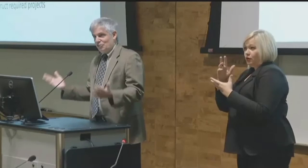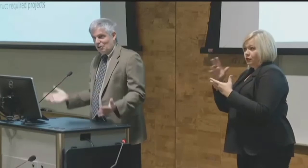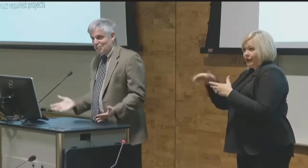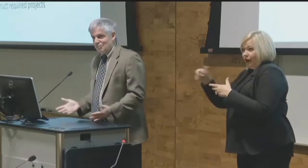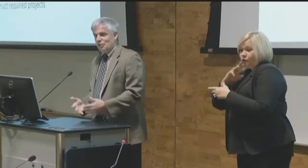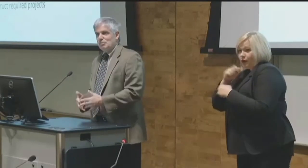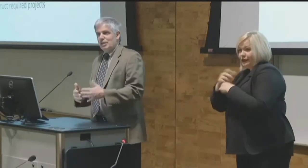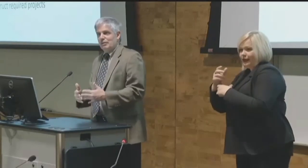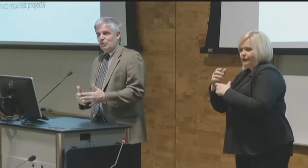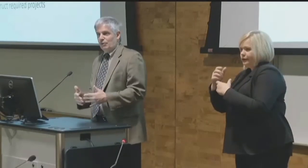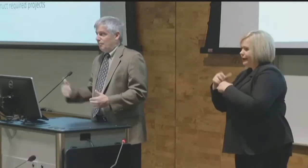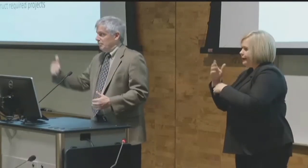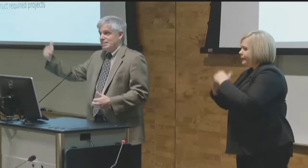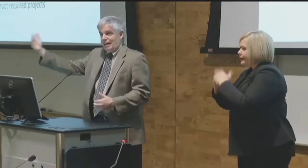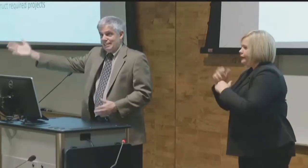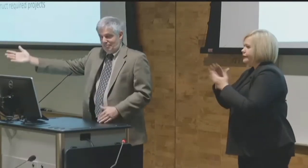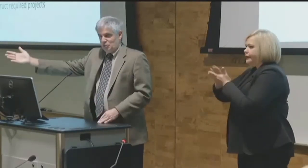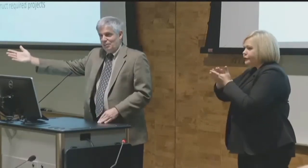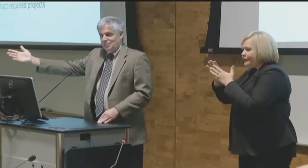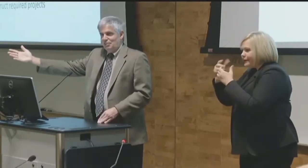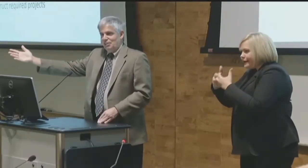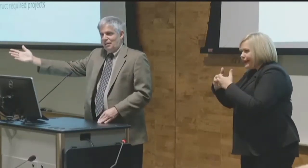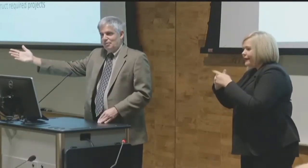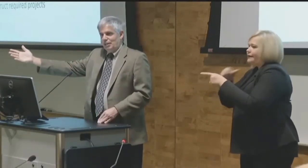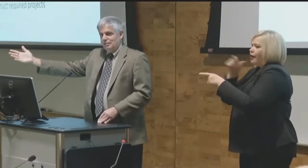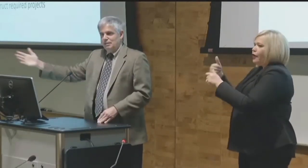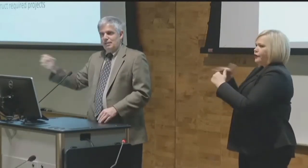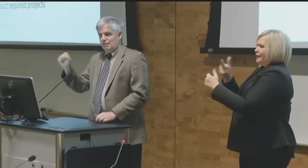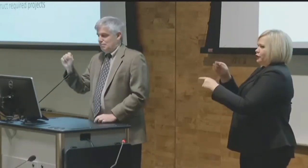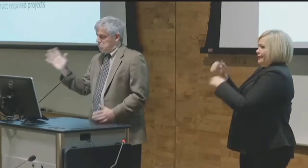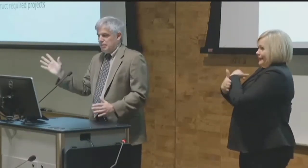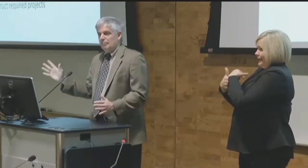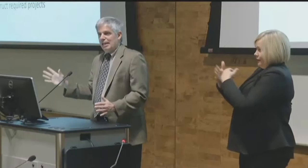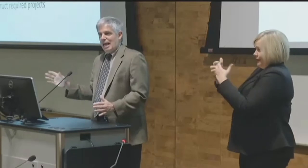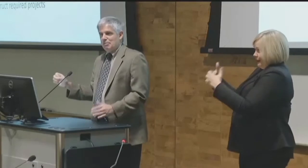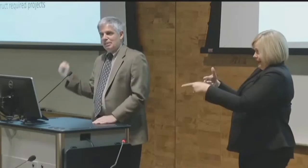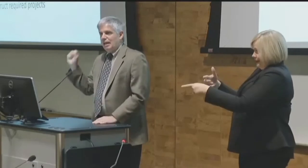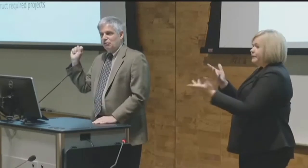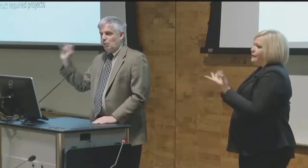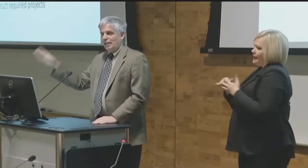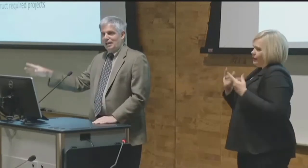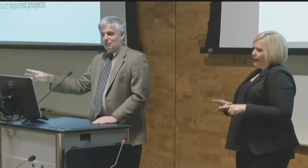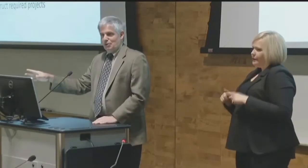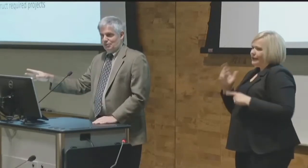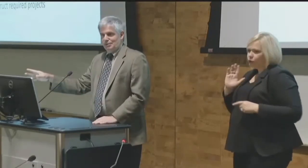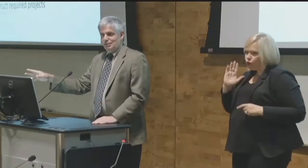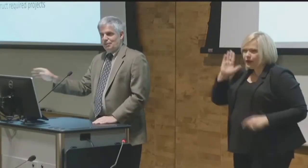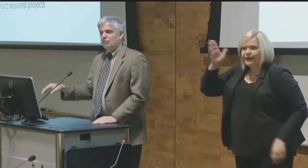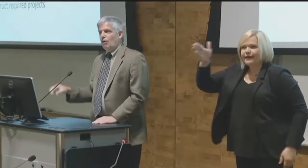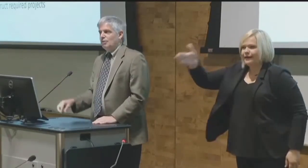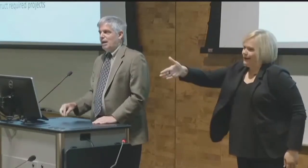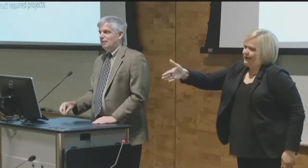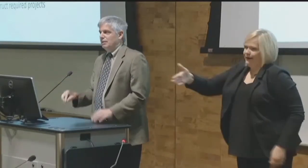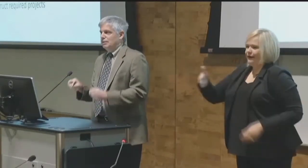required the construction of a treatment plant or something besides having to treat it at Genesee County plant, that may happen, but that is way down the road.